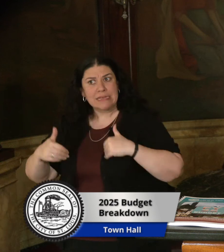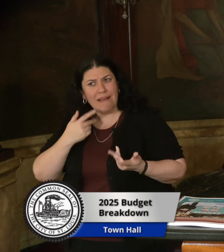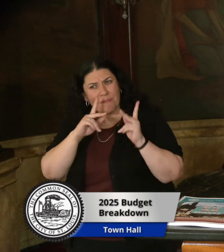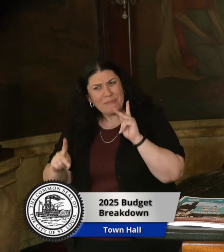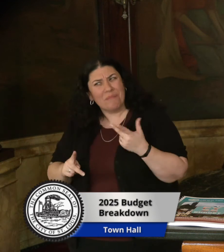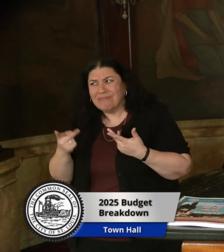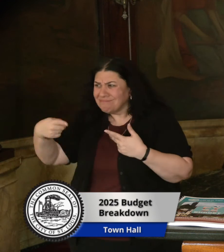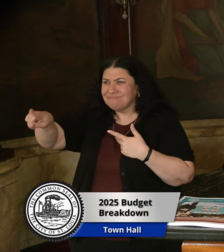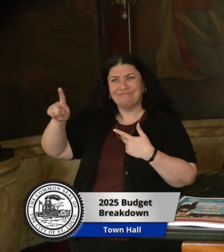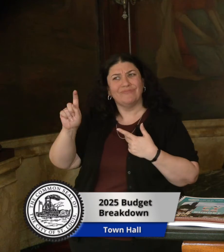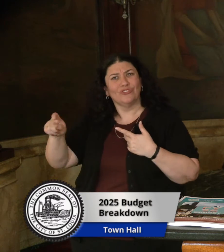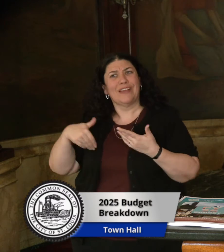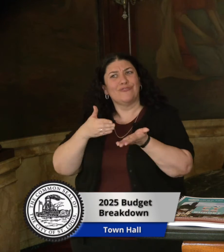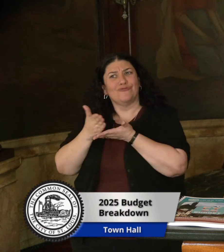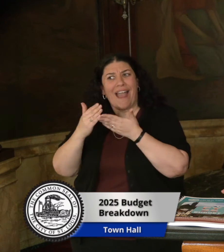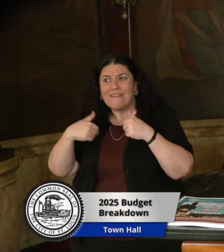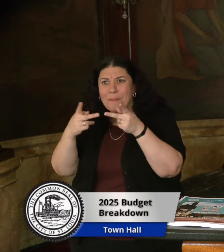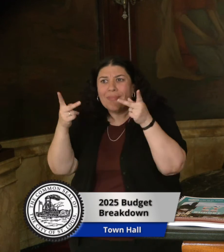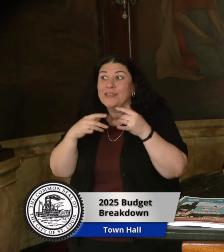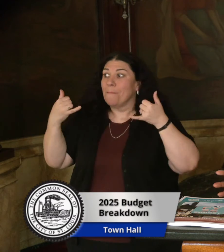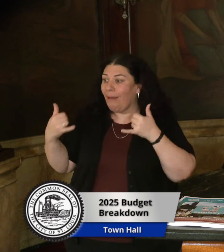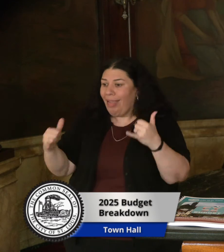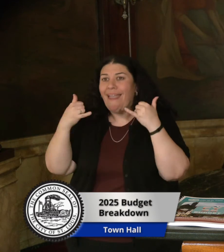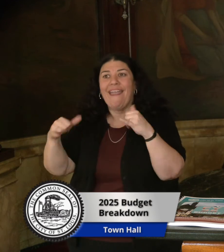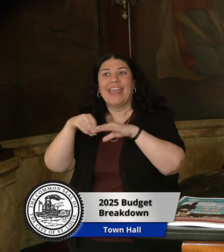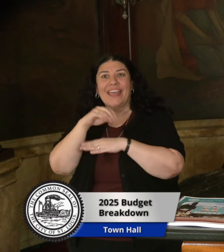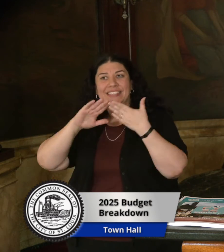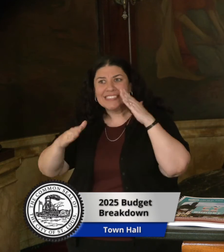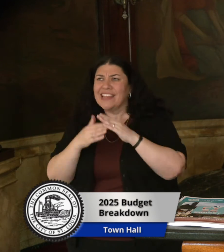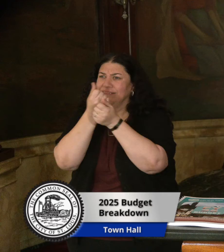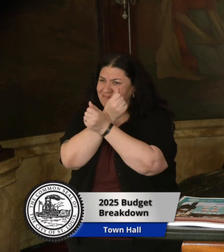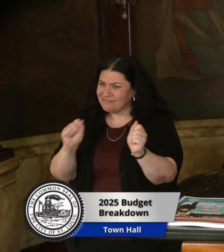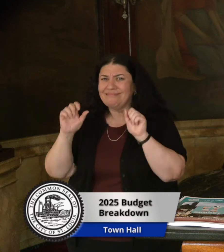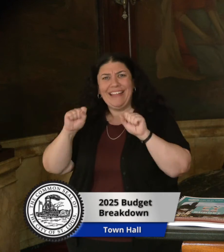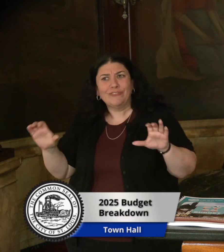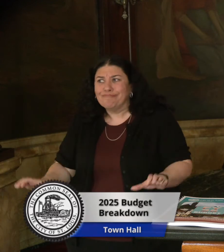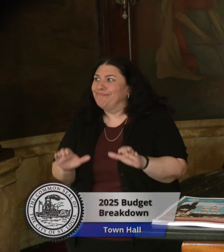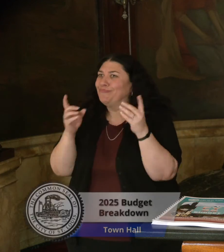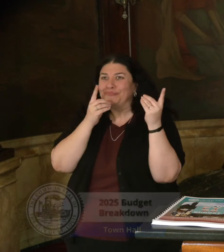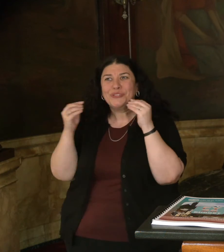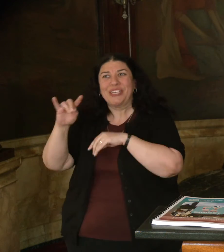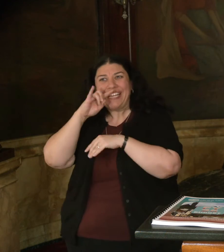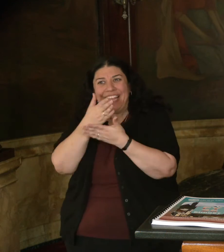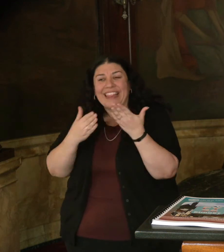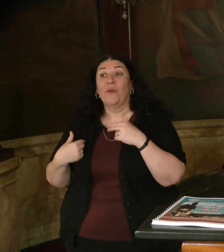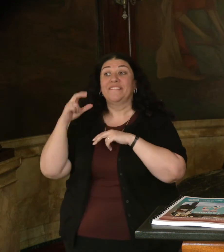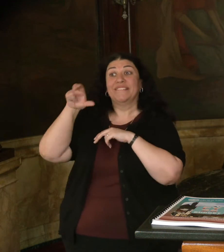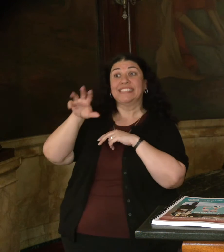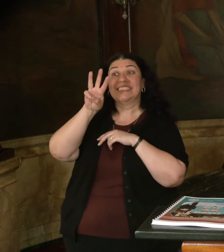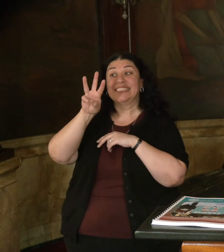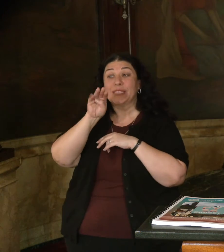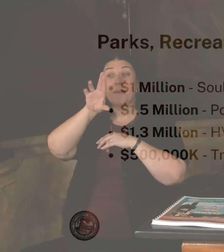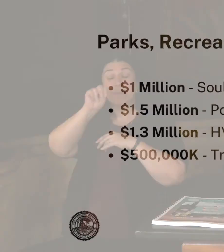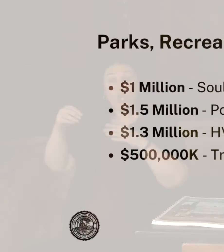deserve a place where they can go in the summer where they can play, that's free and safe, where they can just be a kid, which is why we are investing $6 million